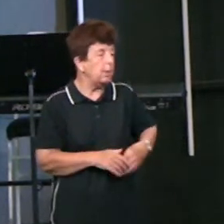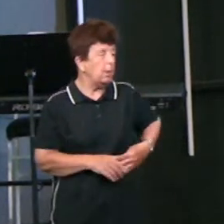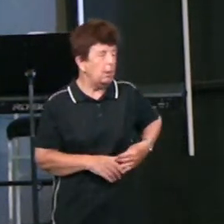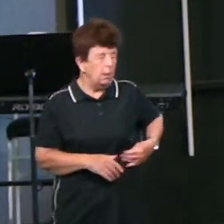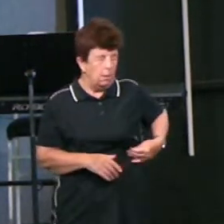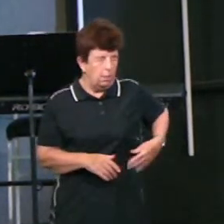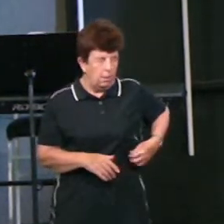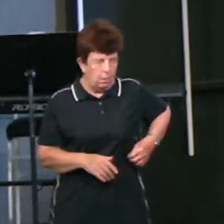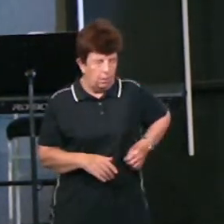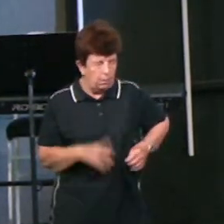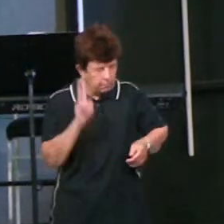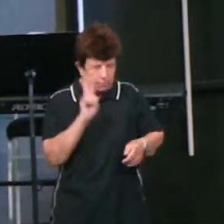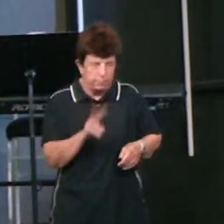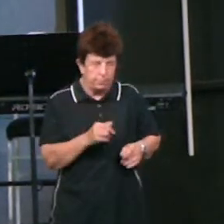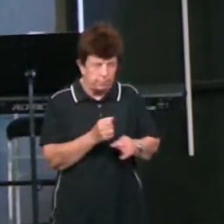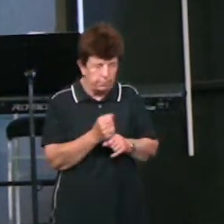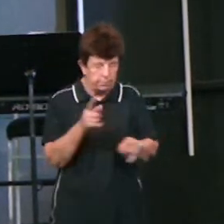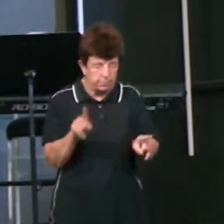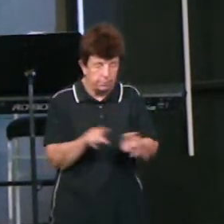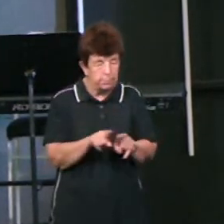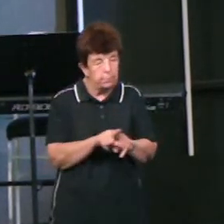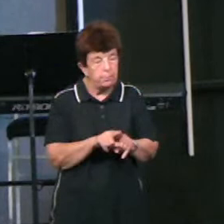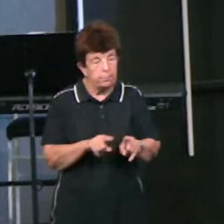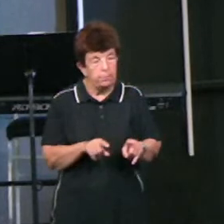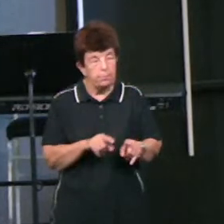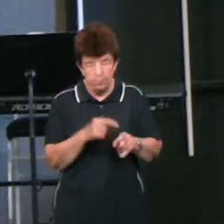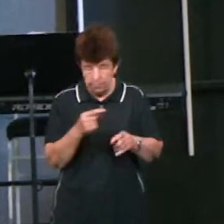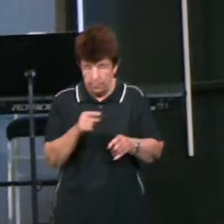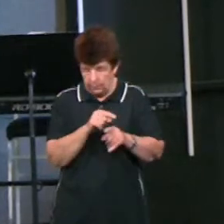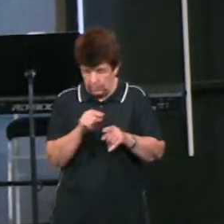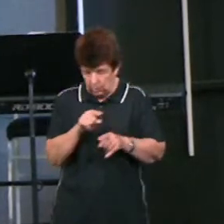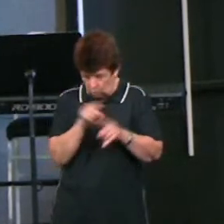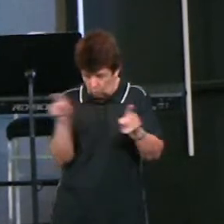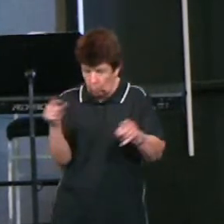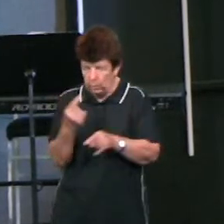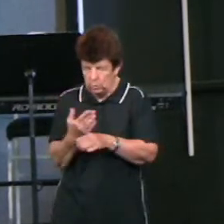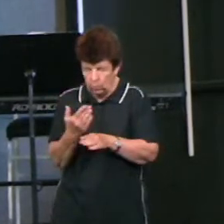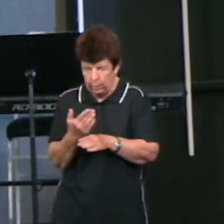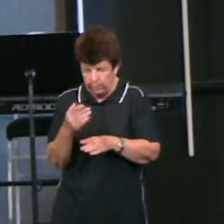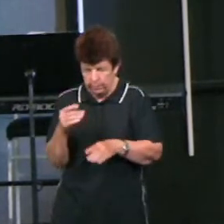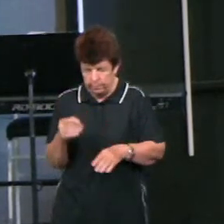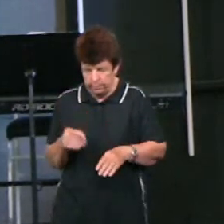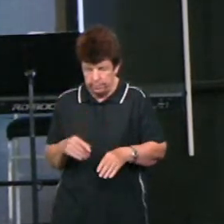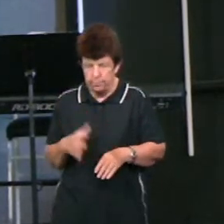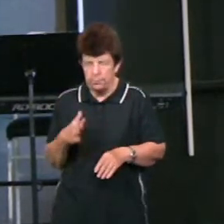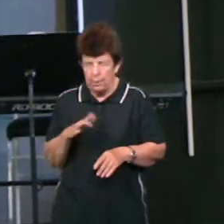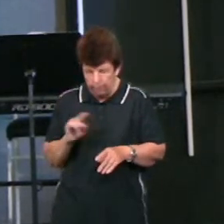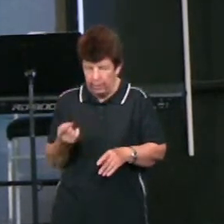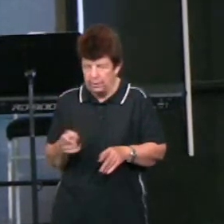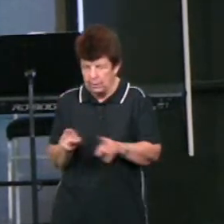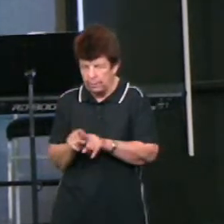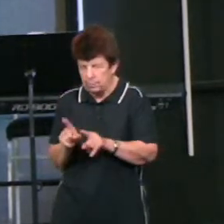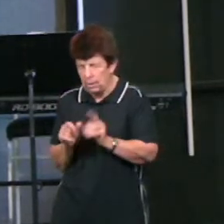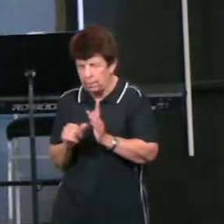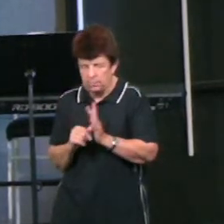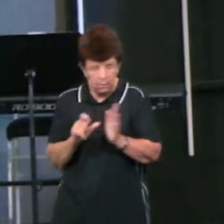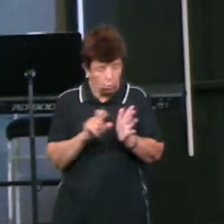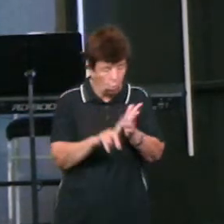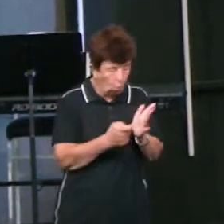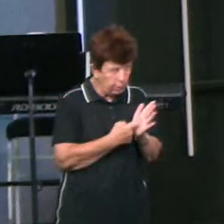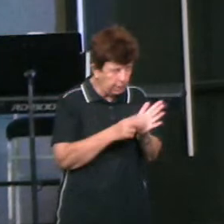We see that God, just like he was at work in Peter, is at work in you and I. But we also see through